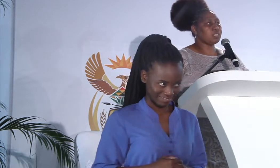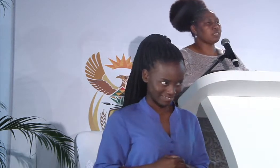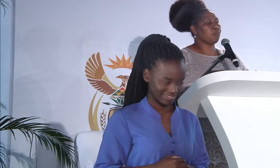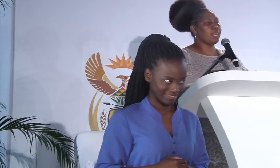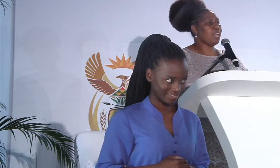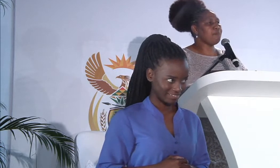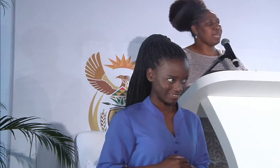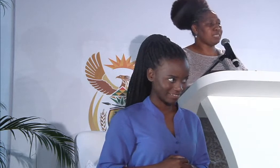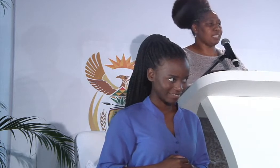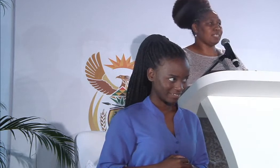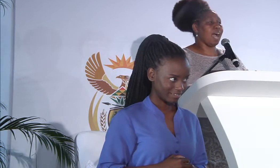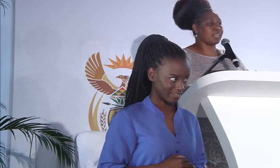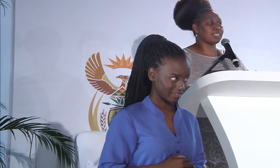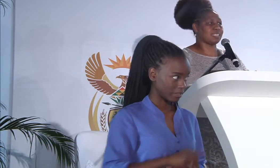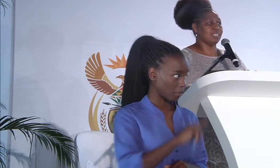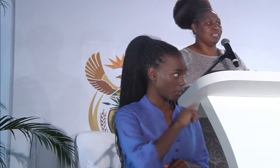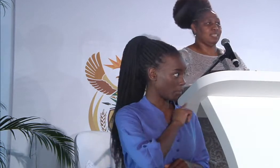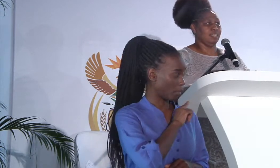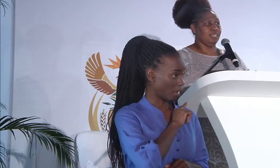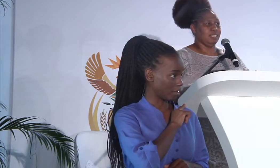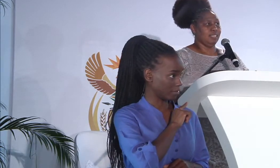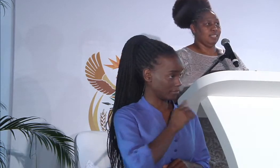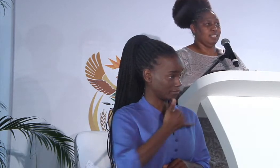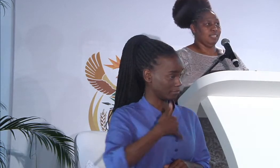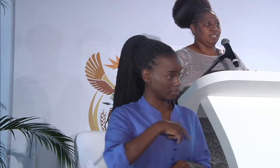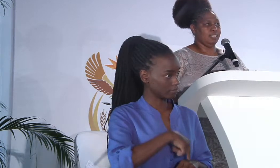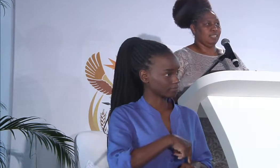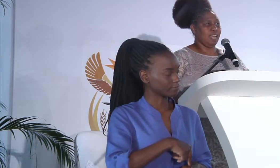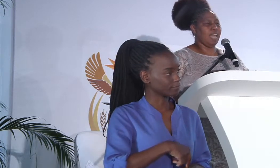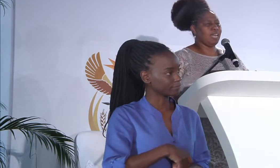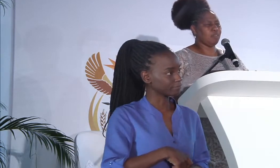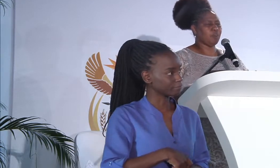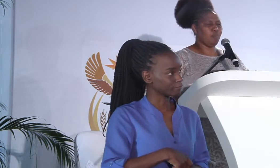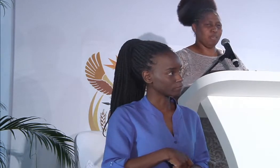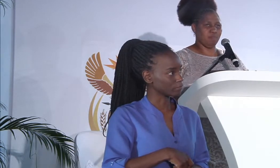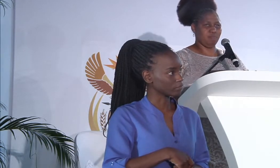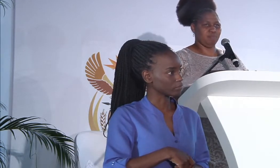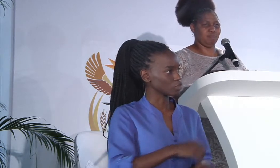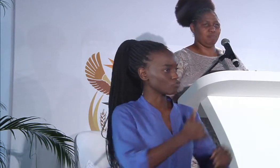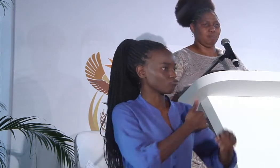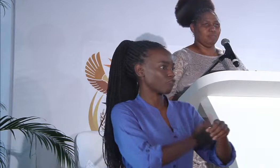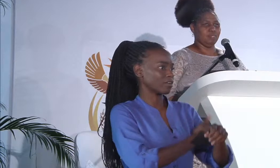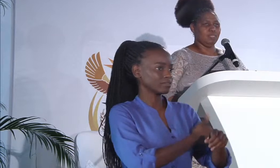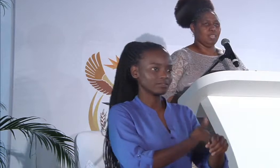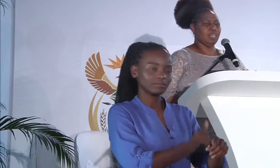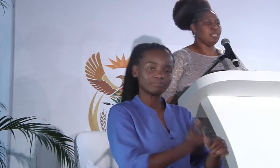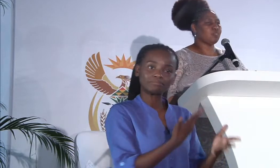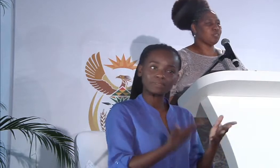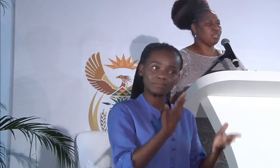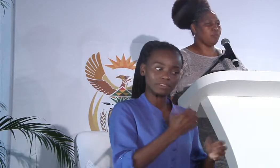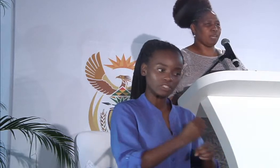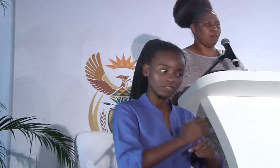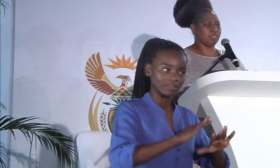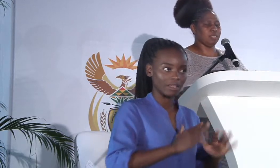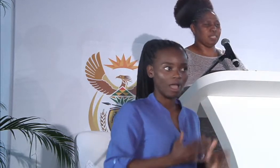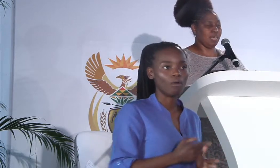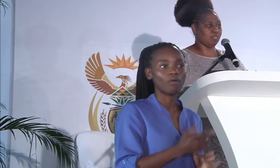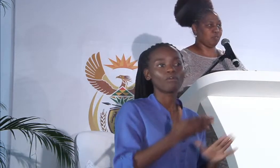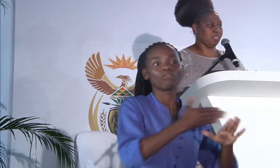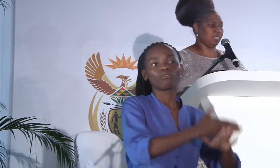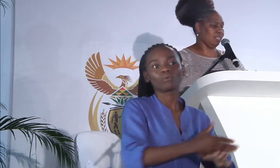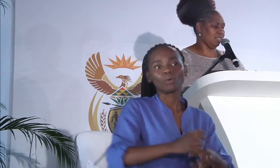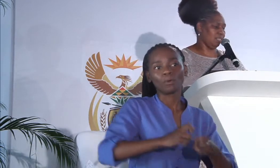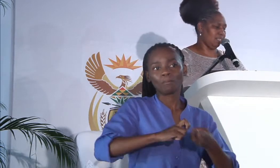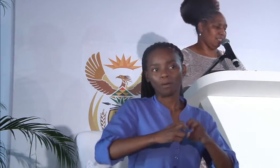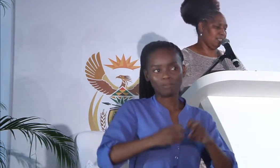Because when I met the drugs, I had a problem. And the social worker wasn't there to